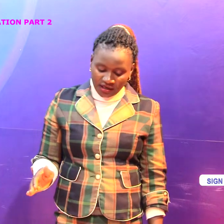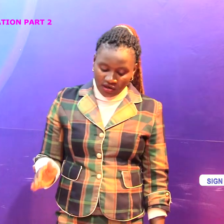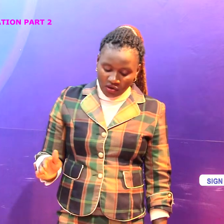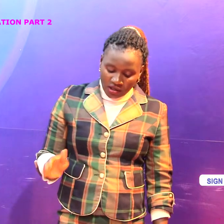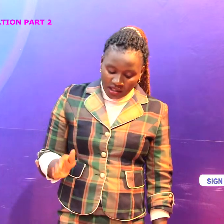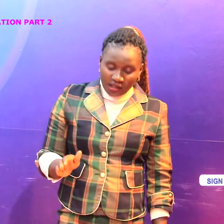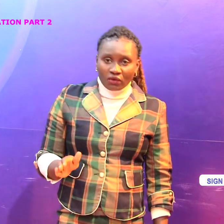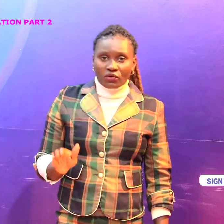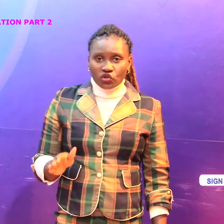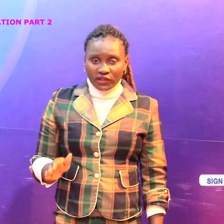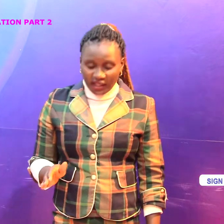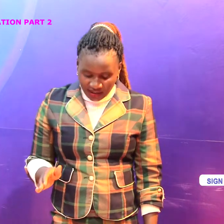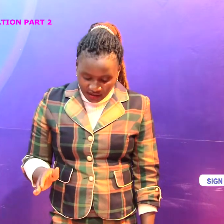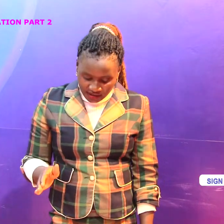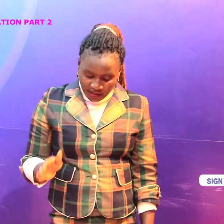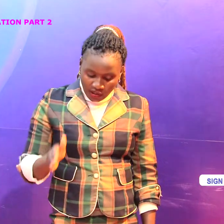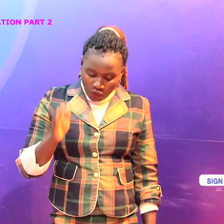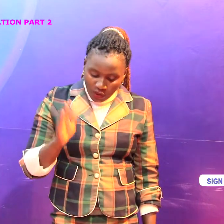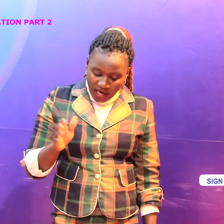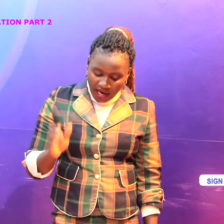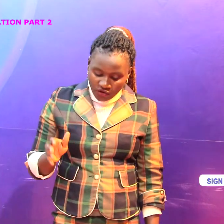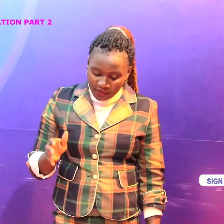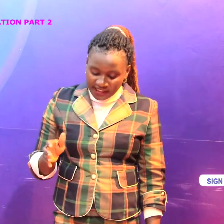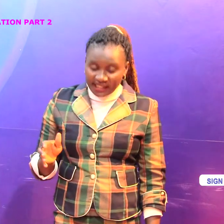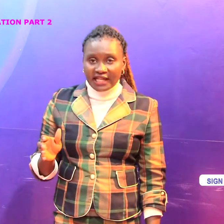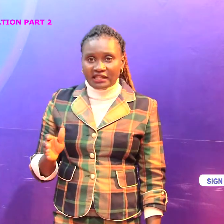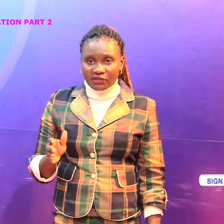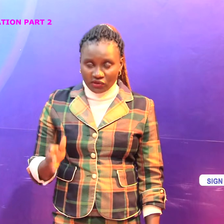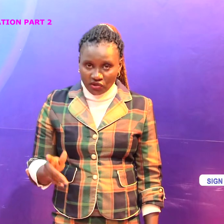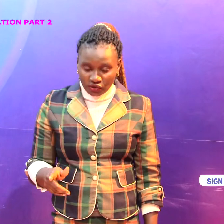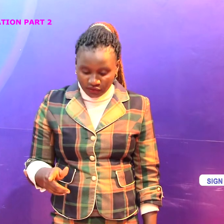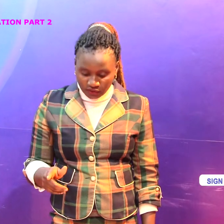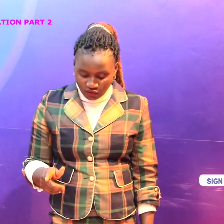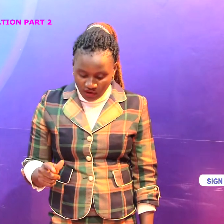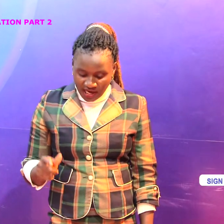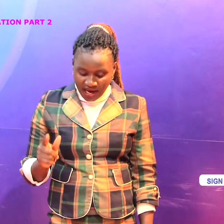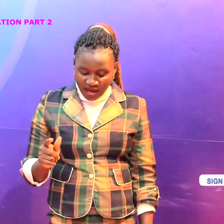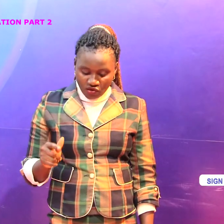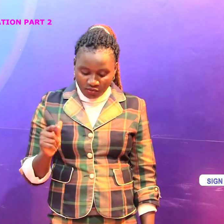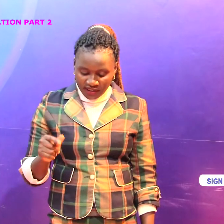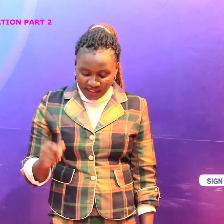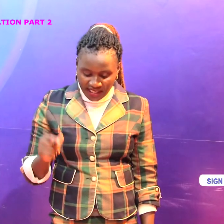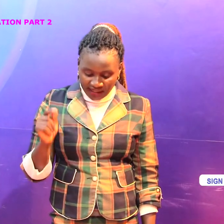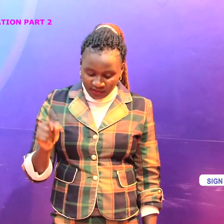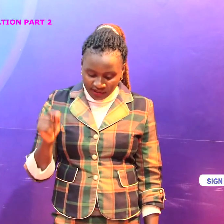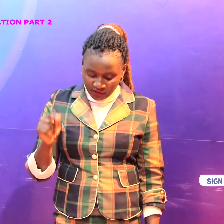question 3 is where are you meeting the administration? Where are you meeting the